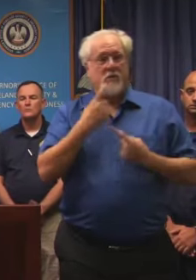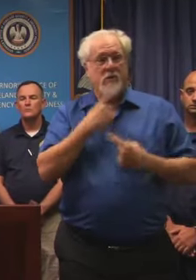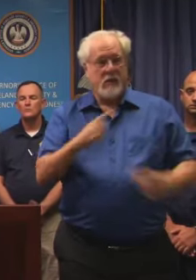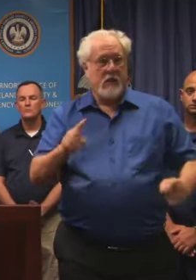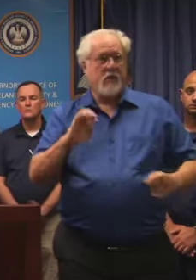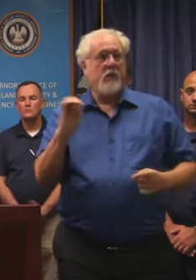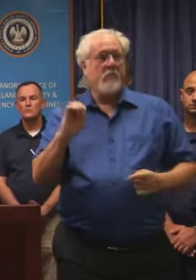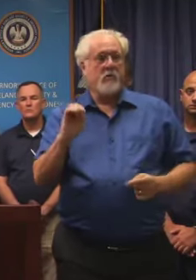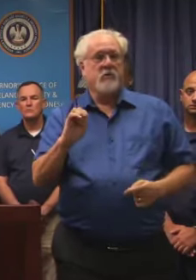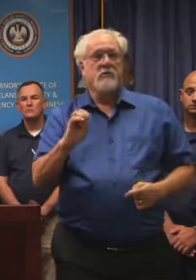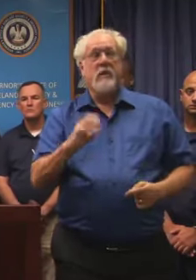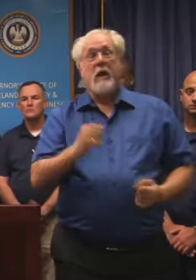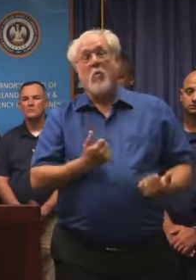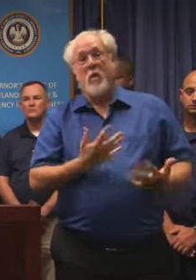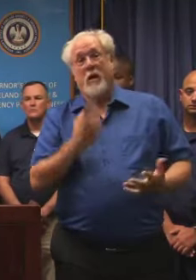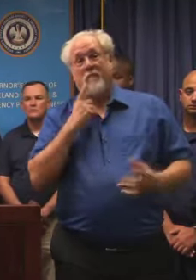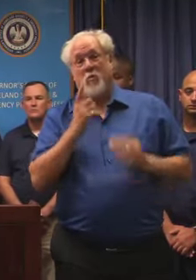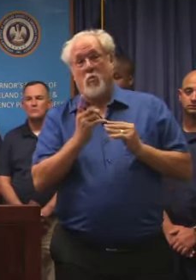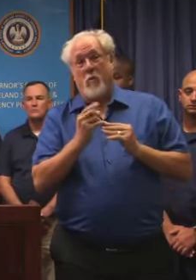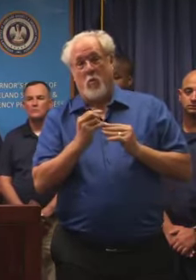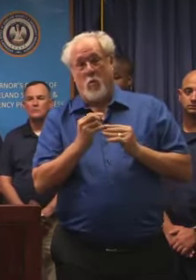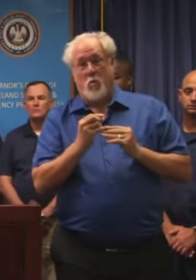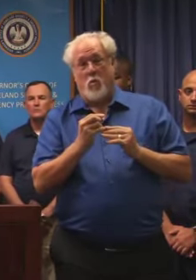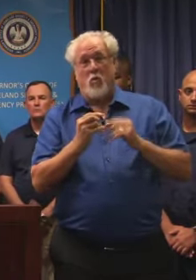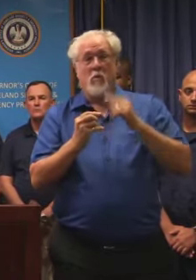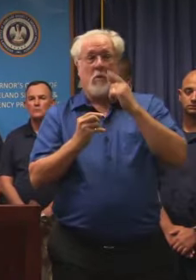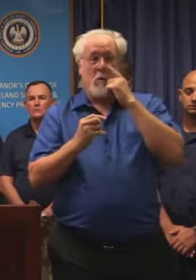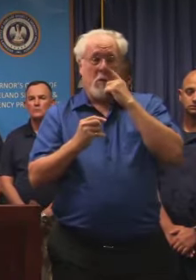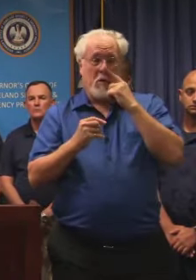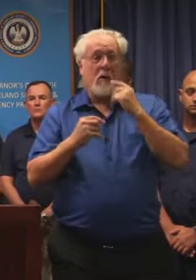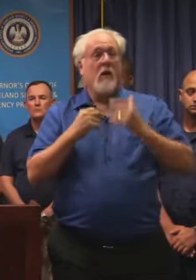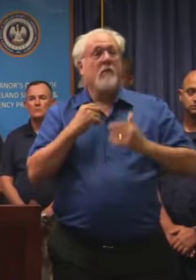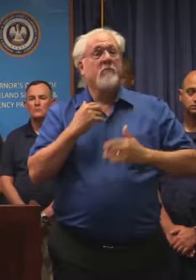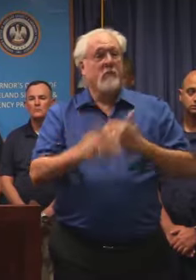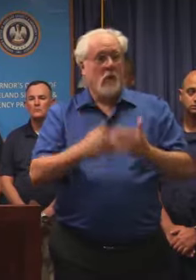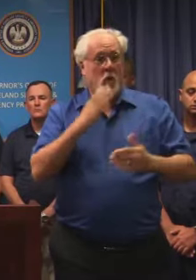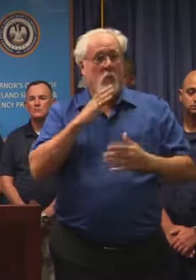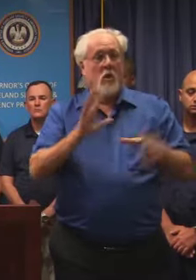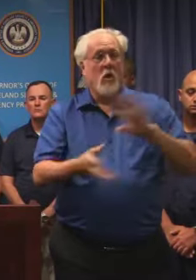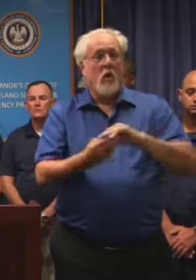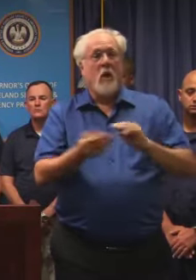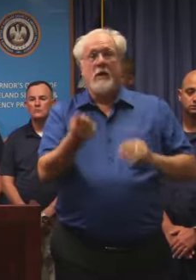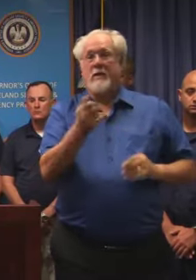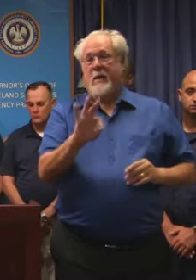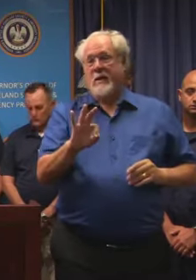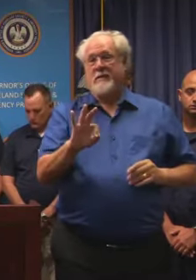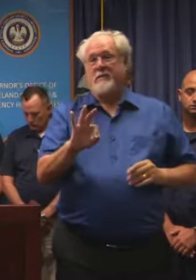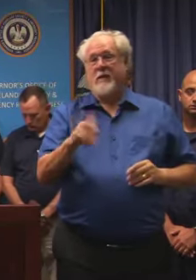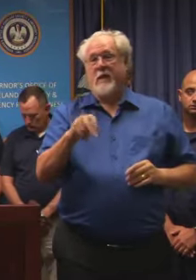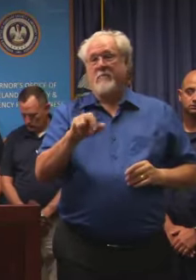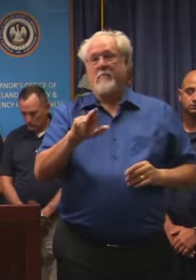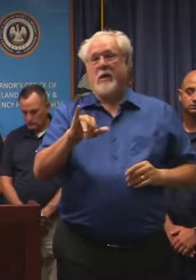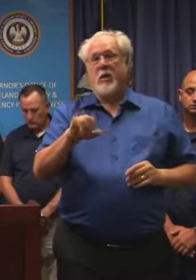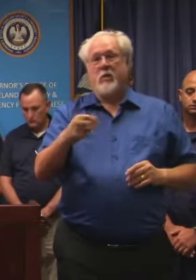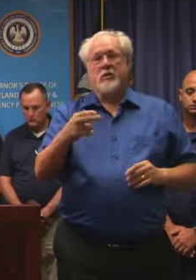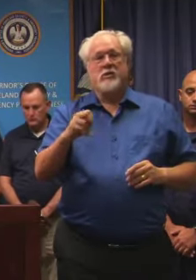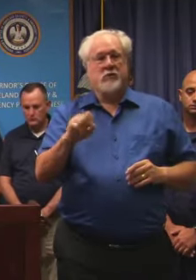of emergency, and we're waiting on one more that is in progress that will make a total of 19